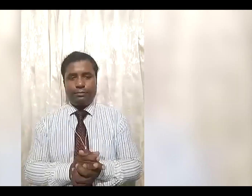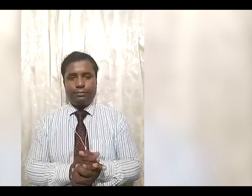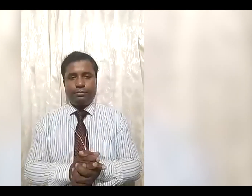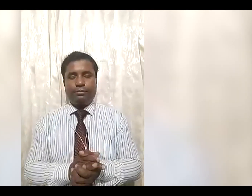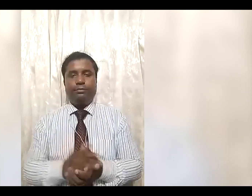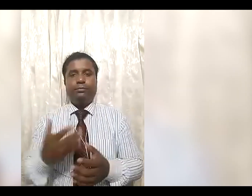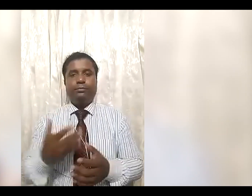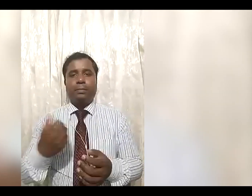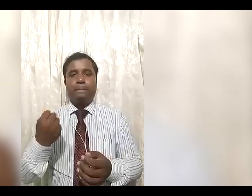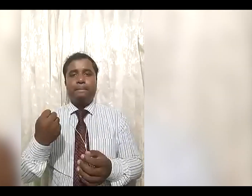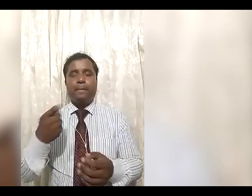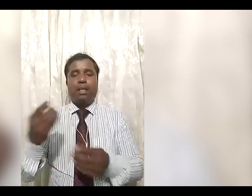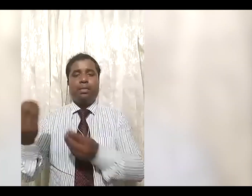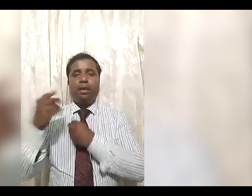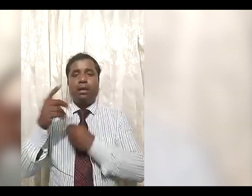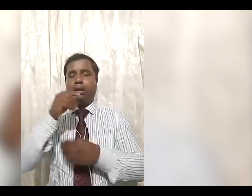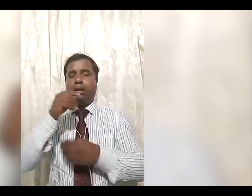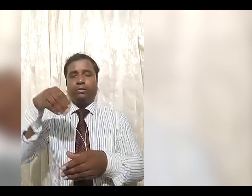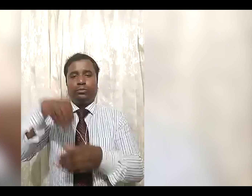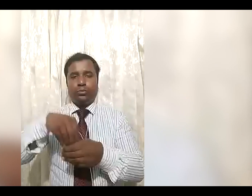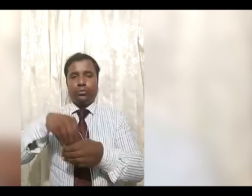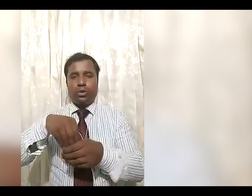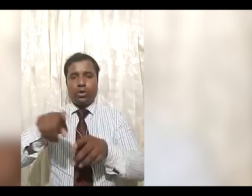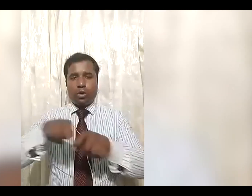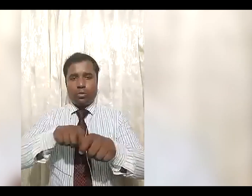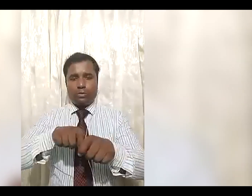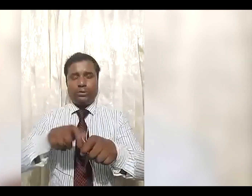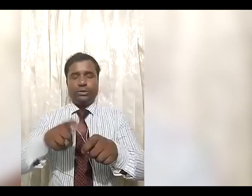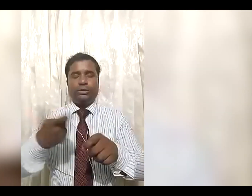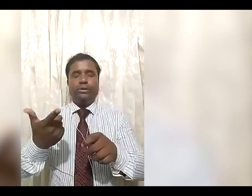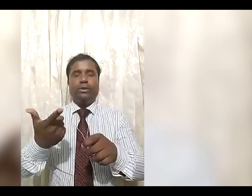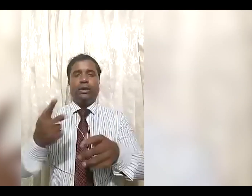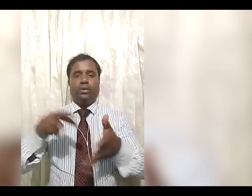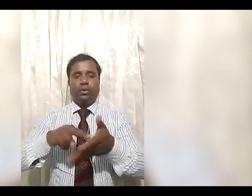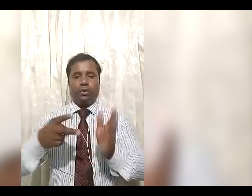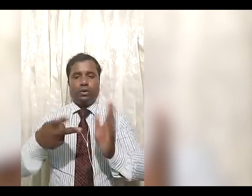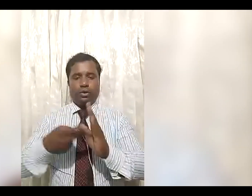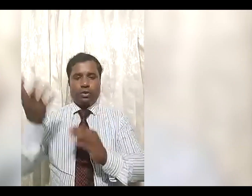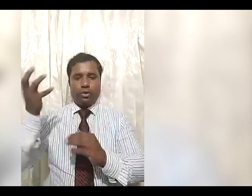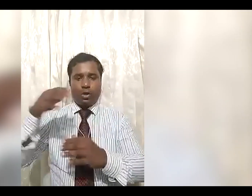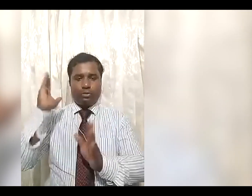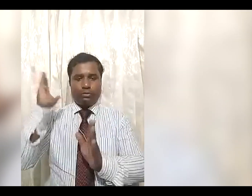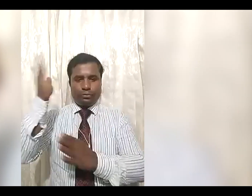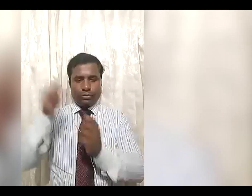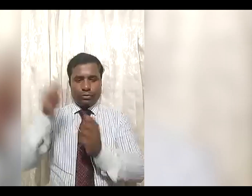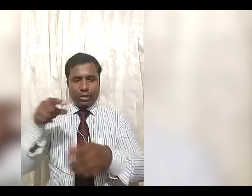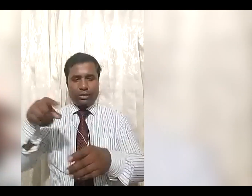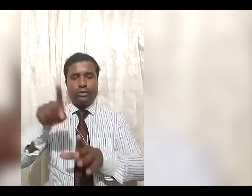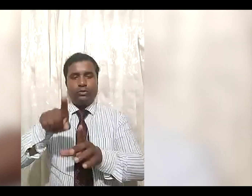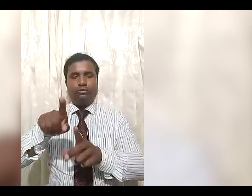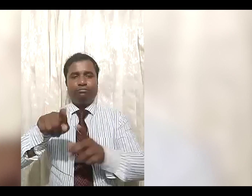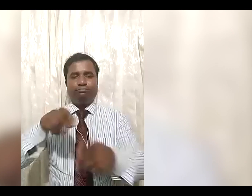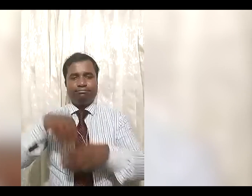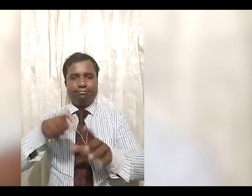authorities, election commission, political parties, and other stakeholders, even civil society as well, they